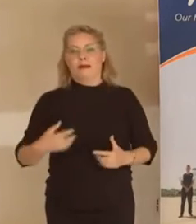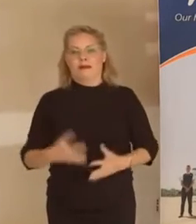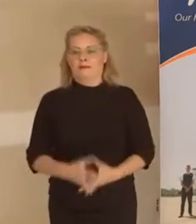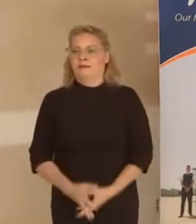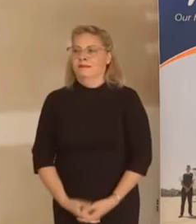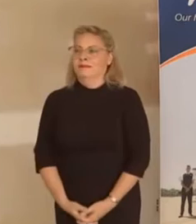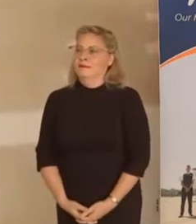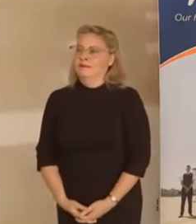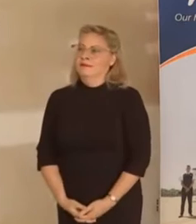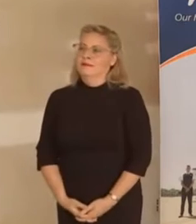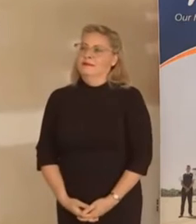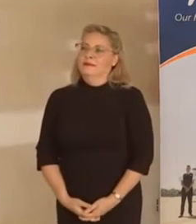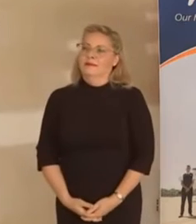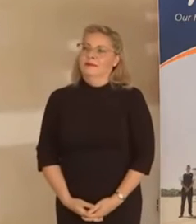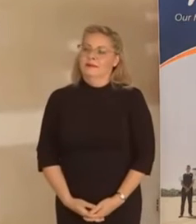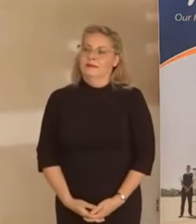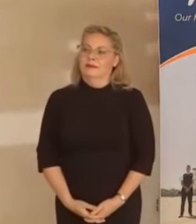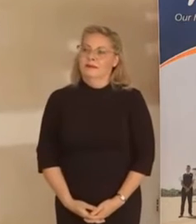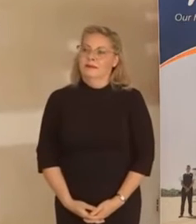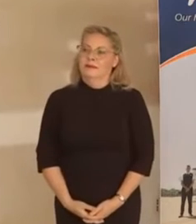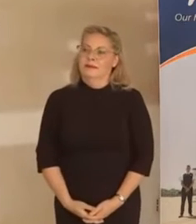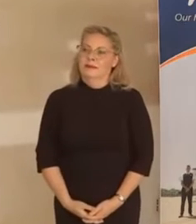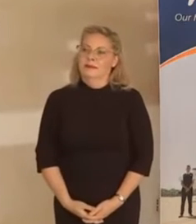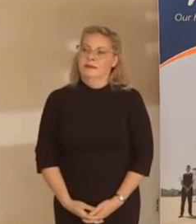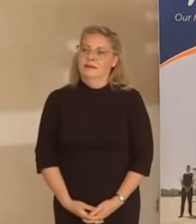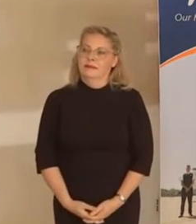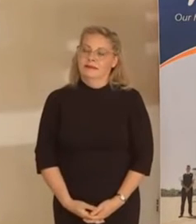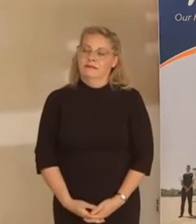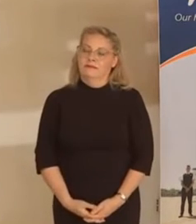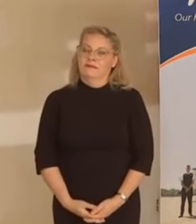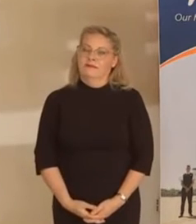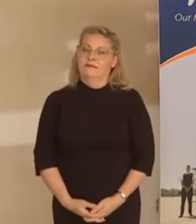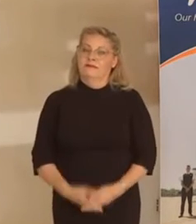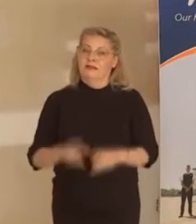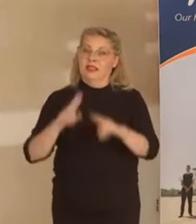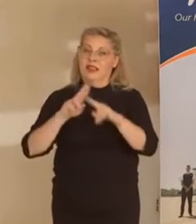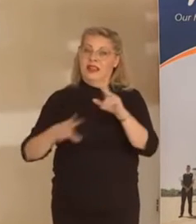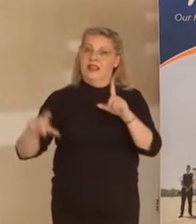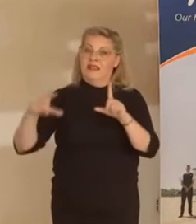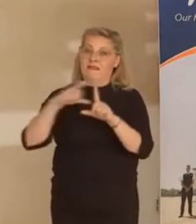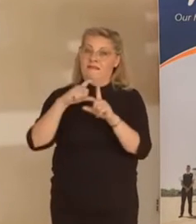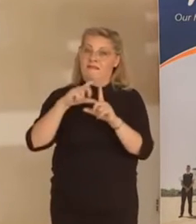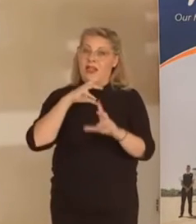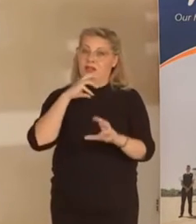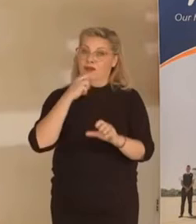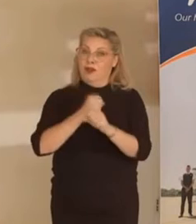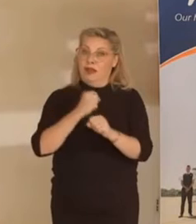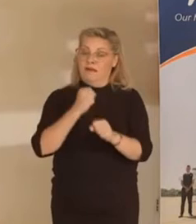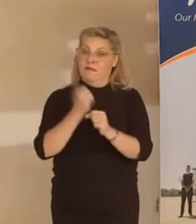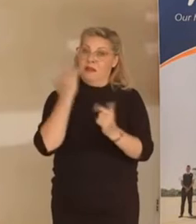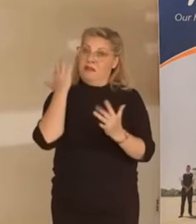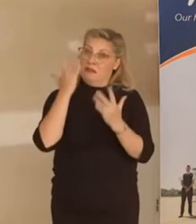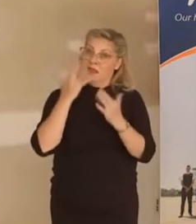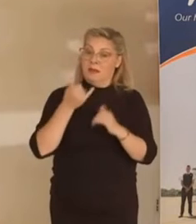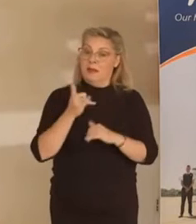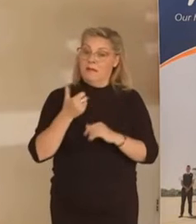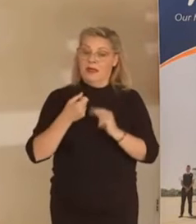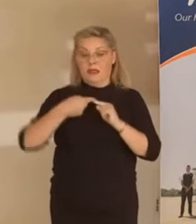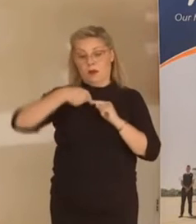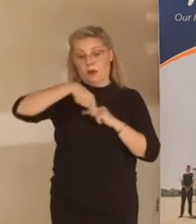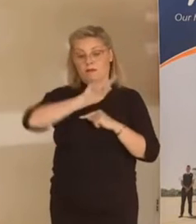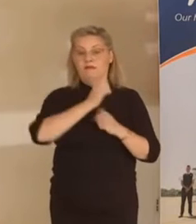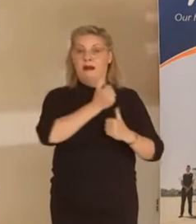So the federal government's considering sending Defence Force personnel into aged care homes to help out with the aged care